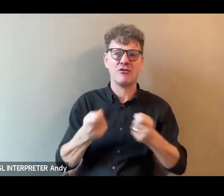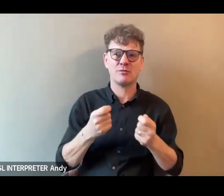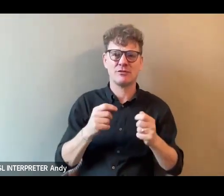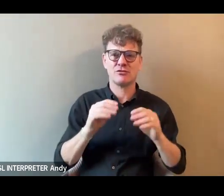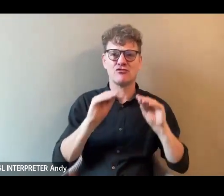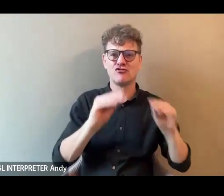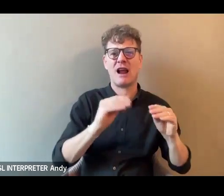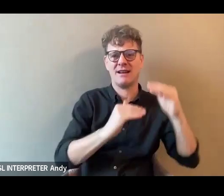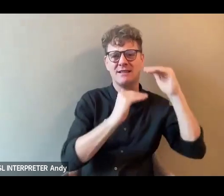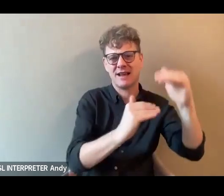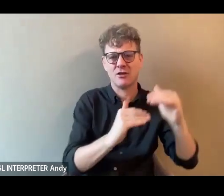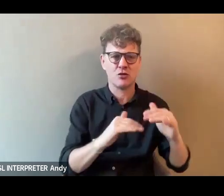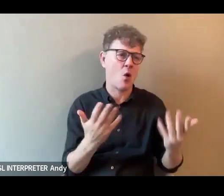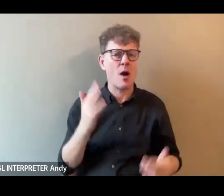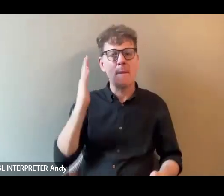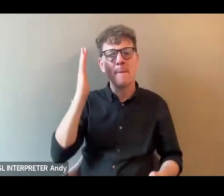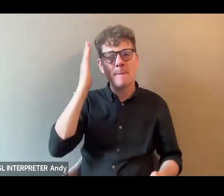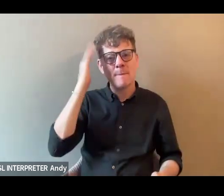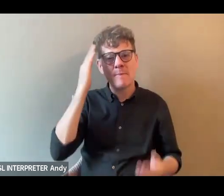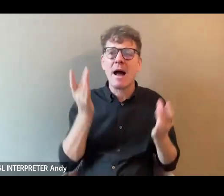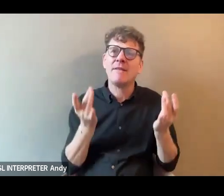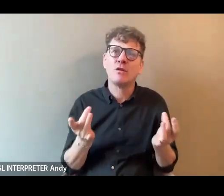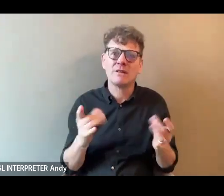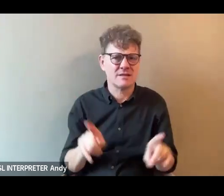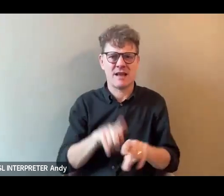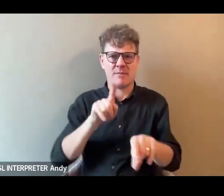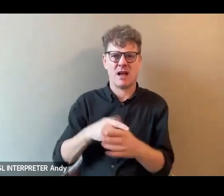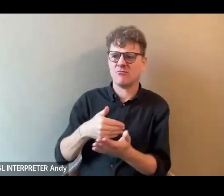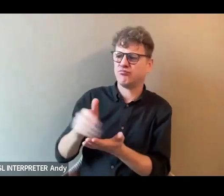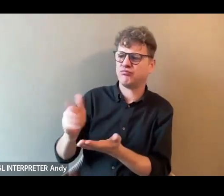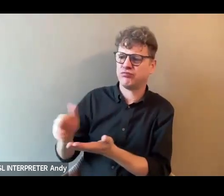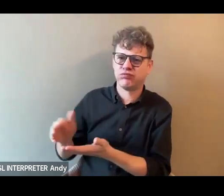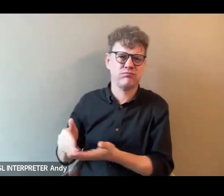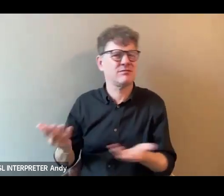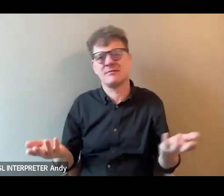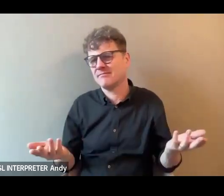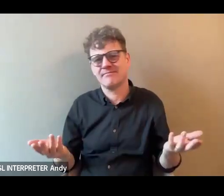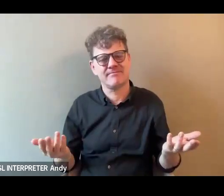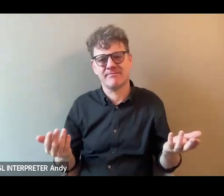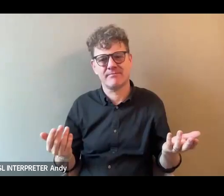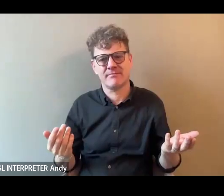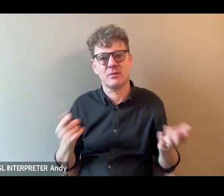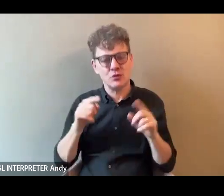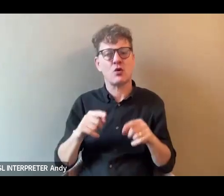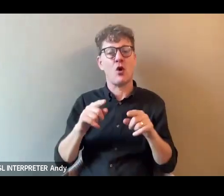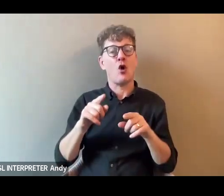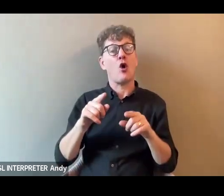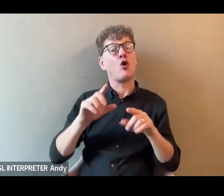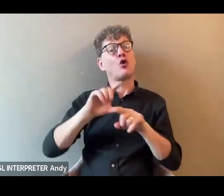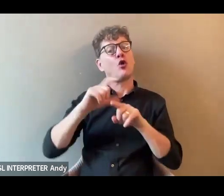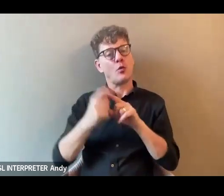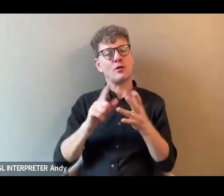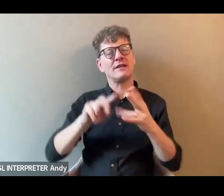mindfulness training. I think there is also something about these communities of practice. And one thing I noticed